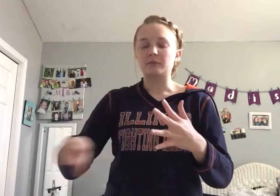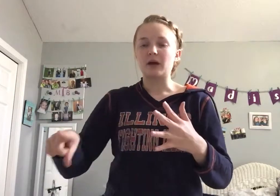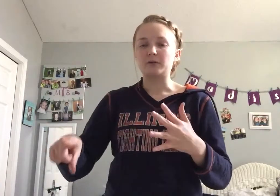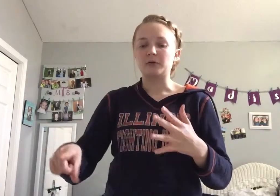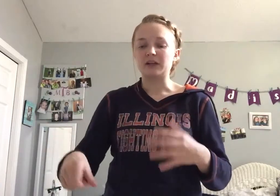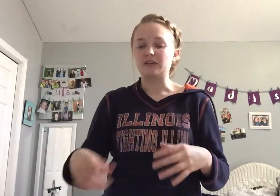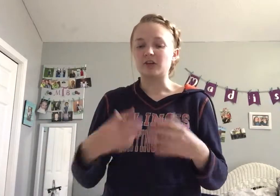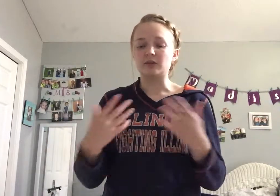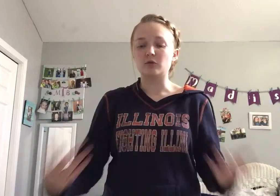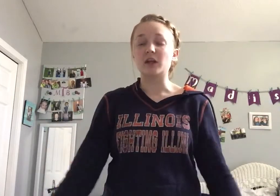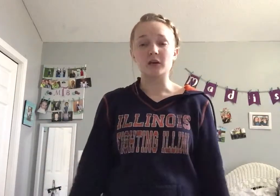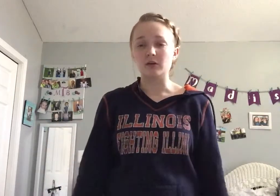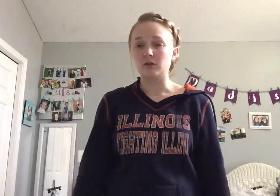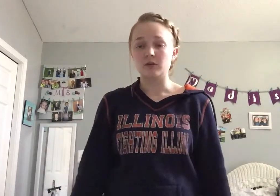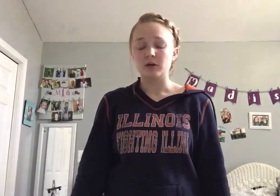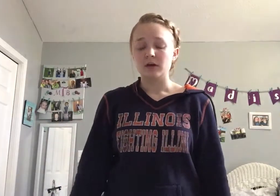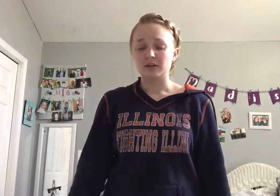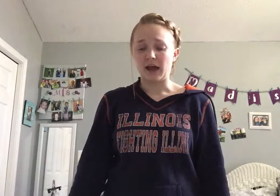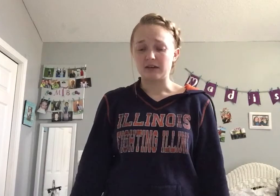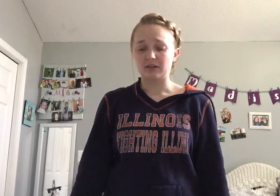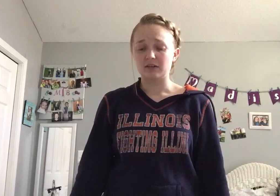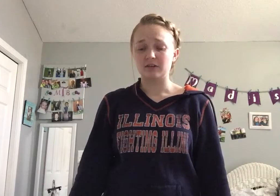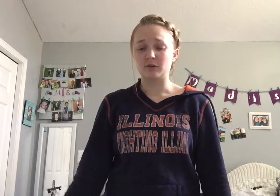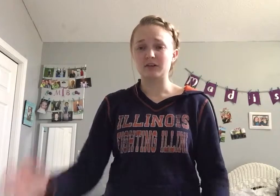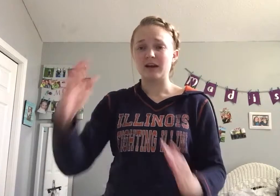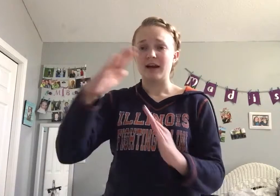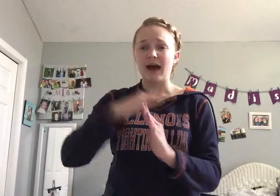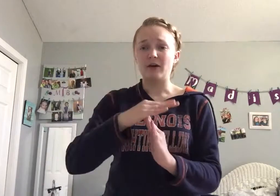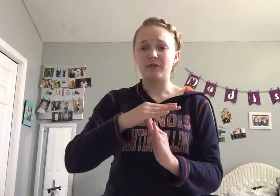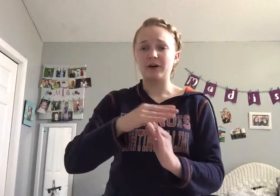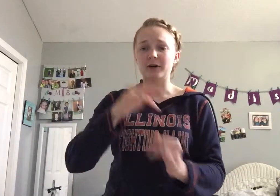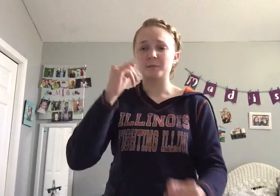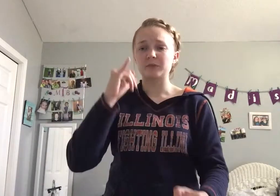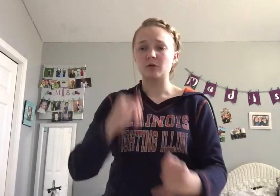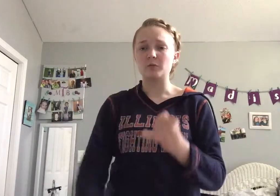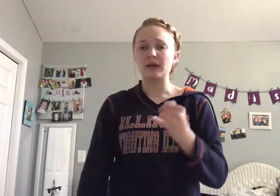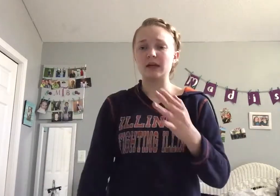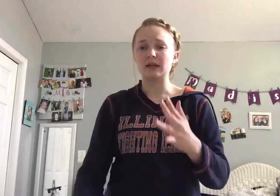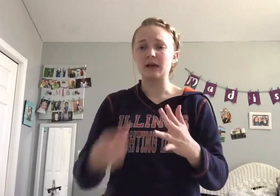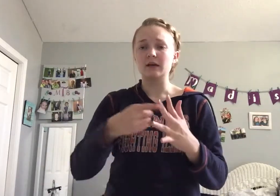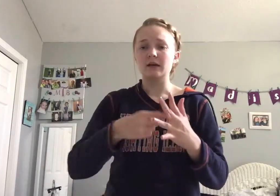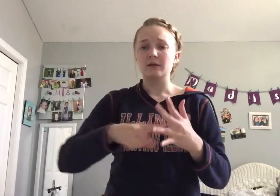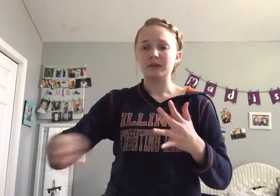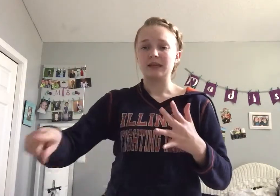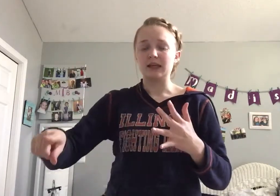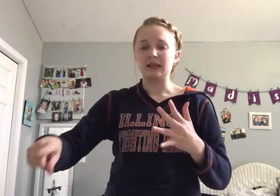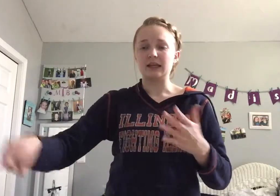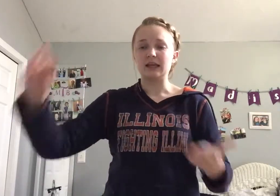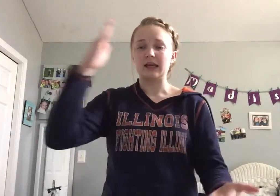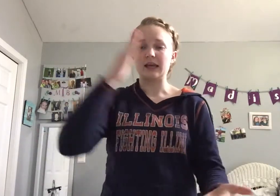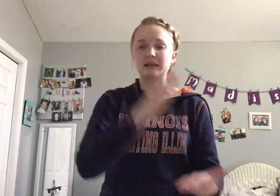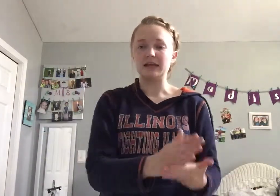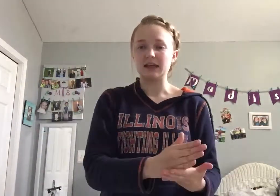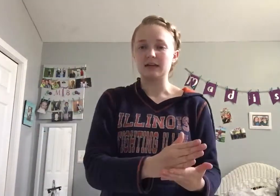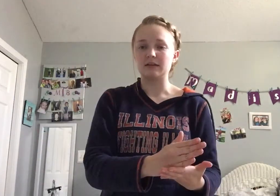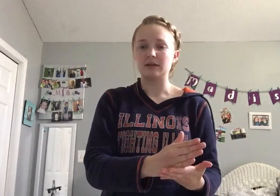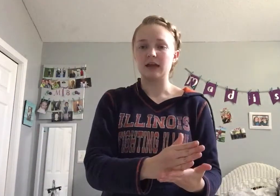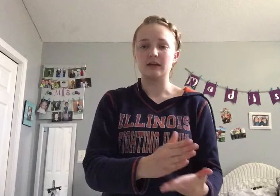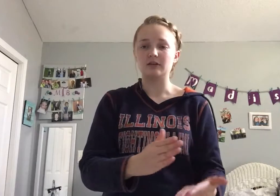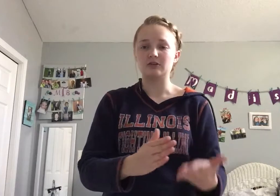becomes pretty easy, and it's only that. So it's Alpha, Omega, beginning, and the end. End is